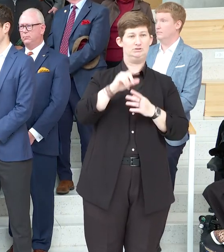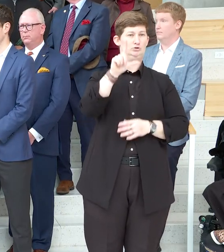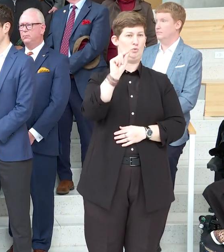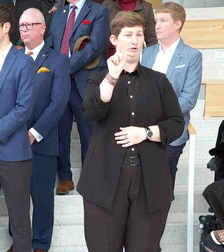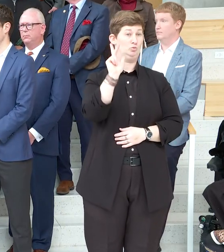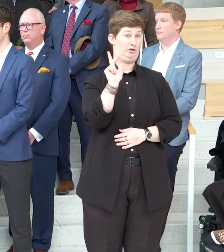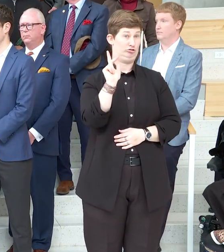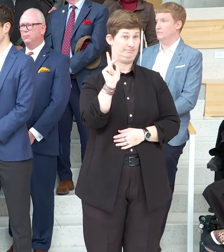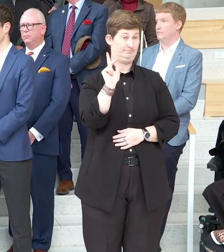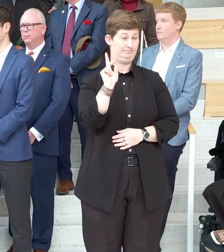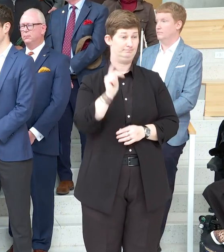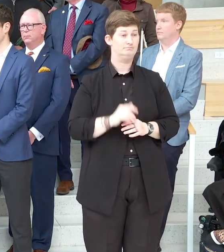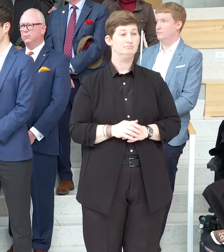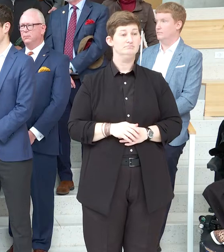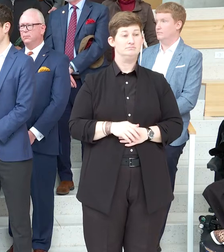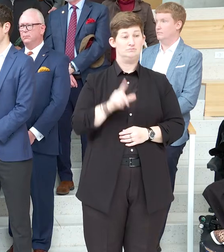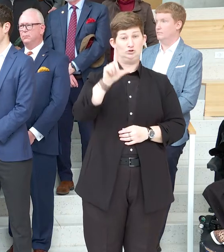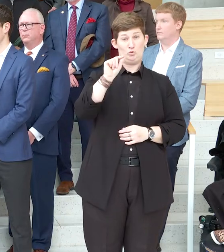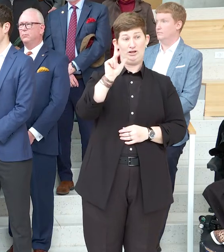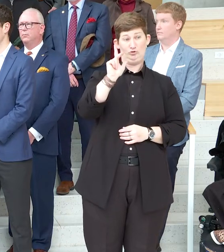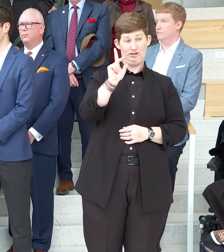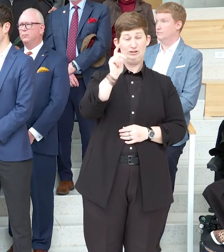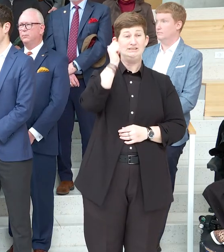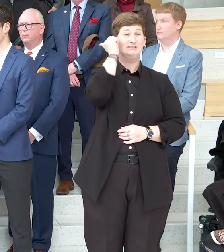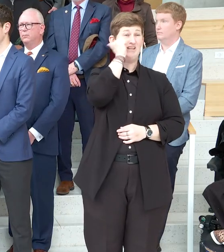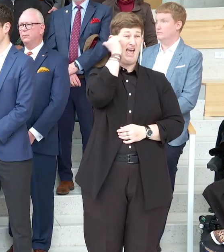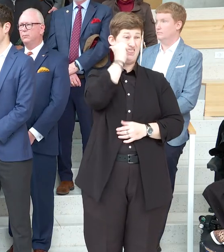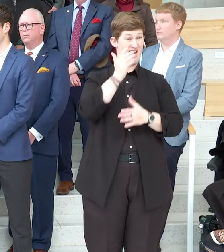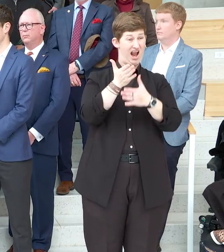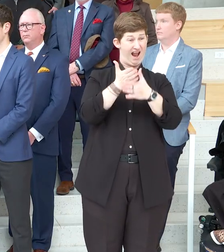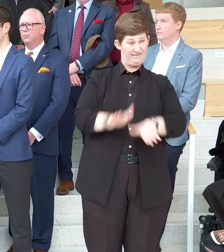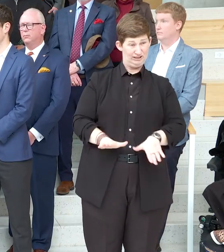we had a daily average of